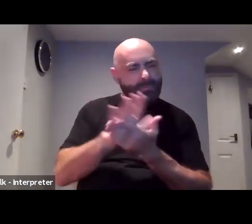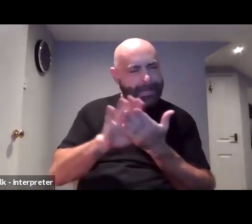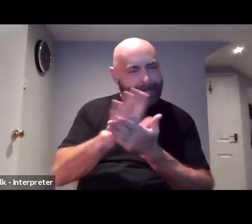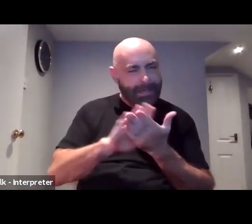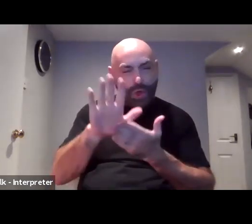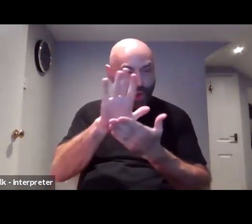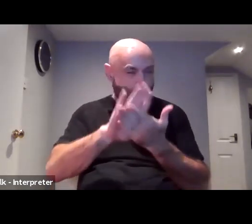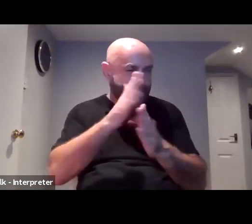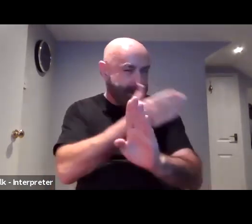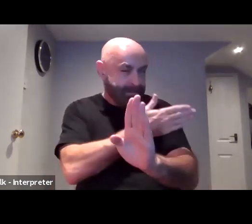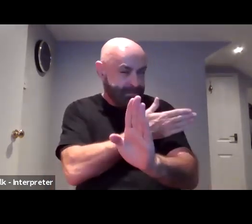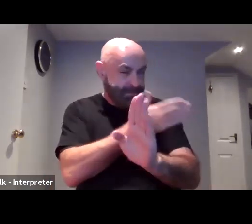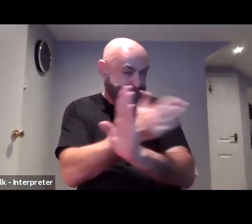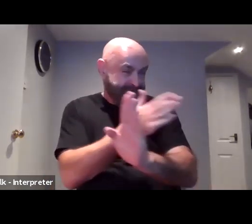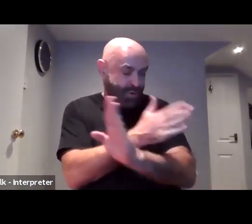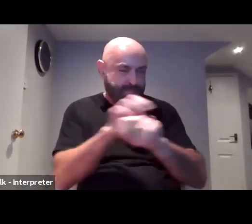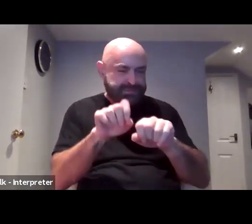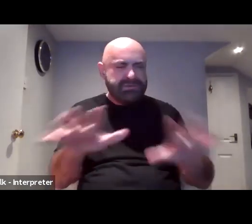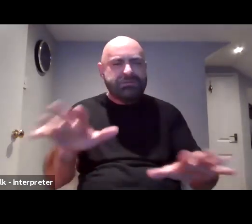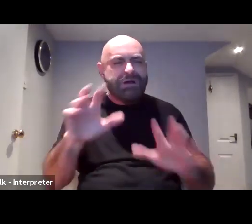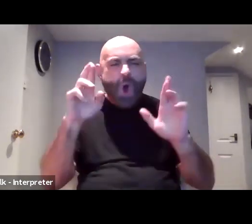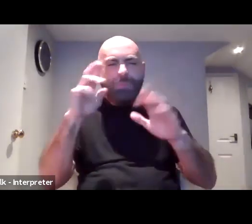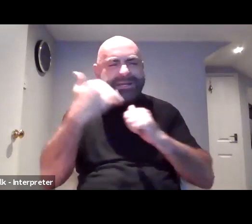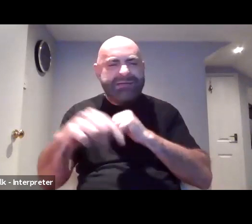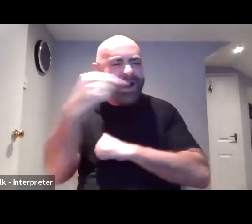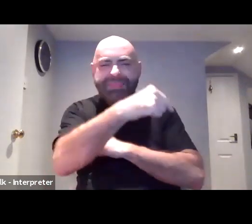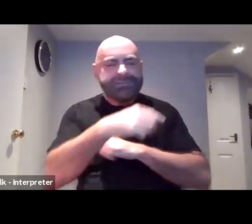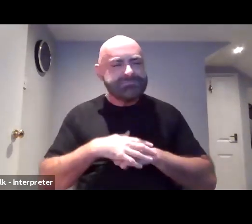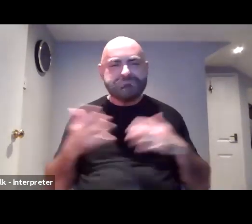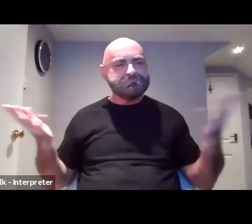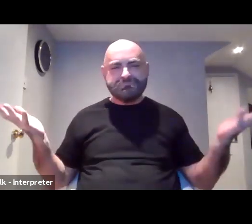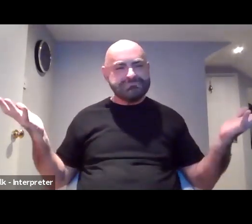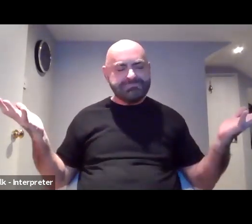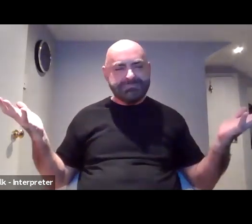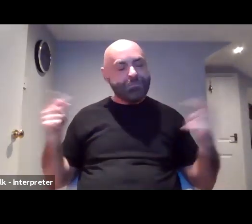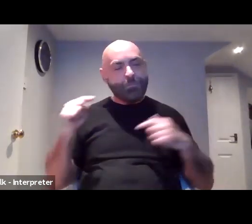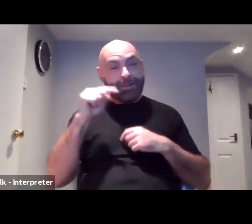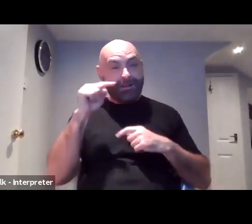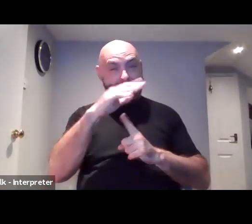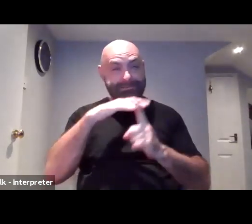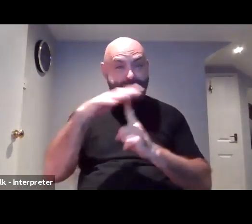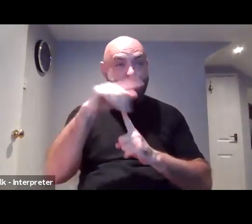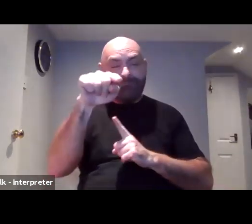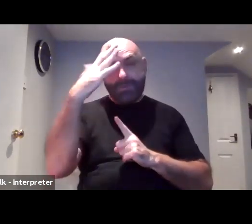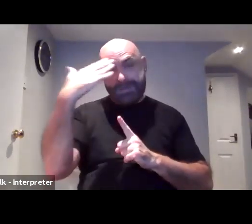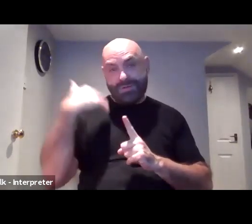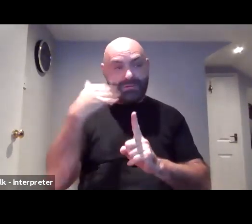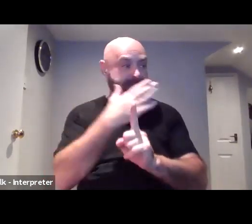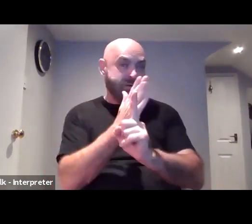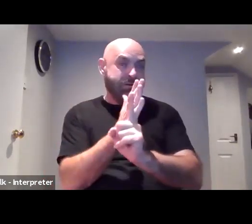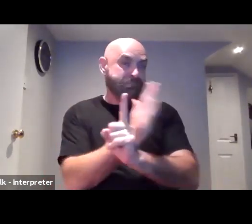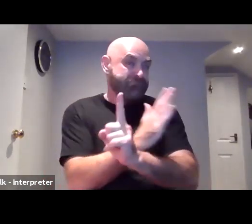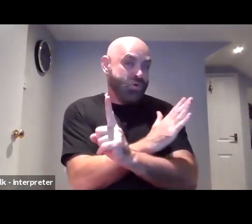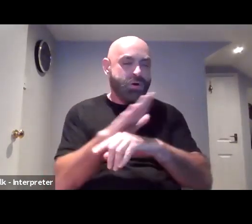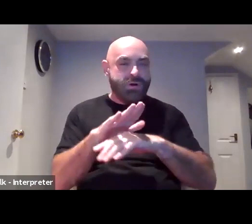way we were before the pandemic, I hope never. I don't think the situation for mental health or physical